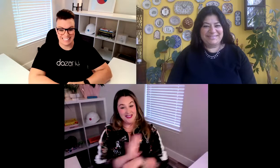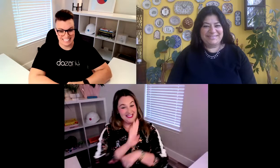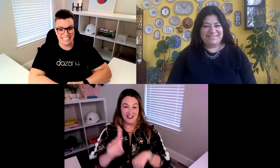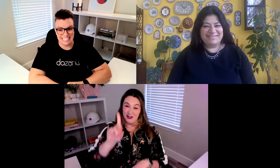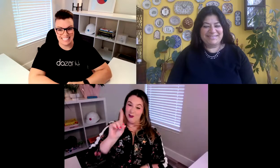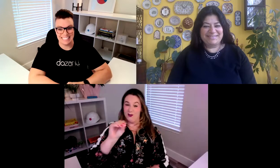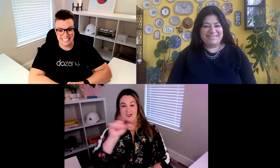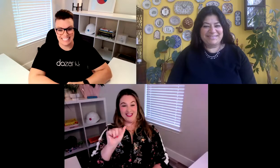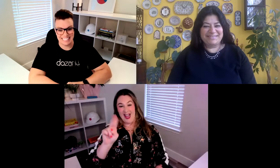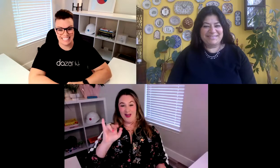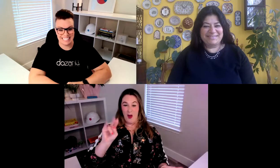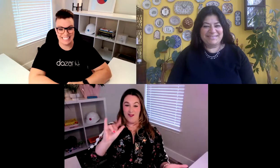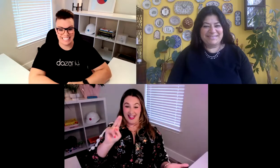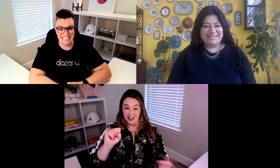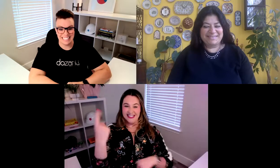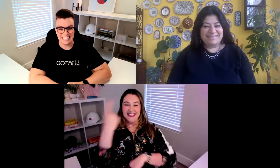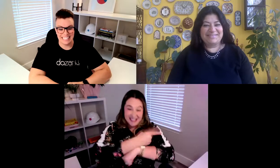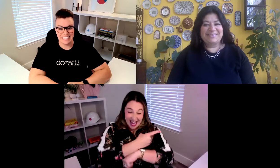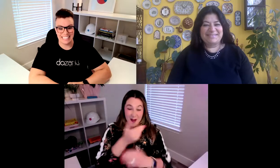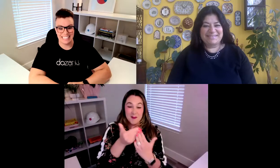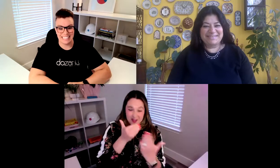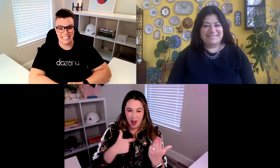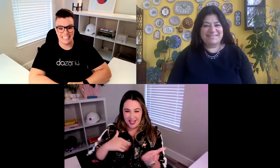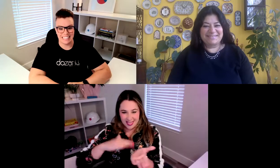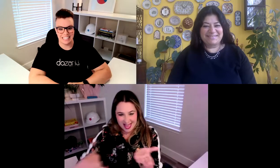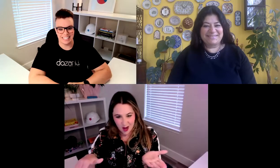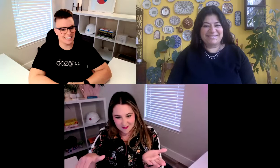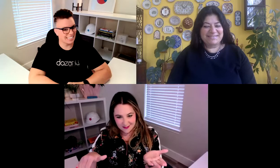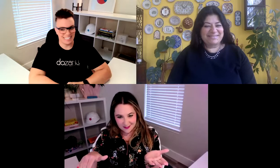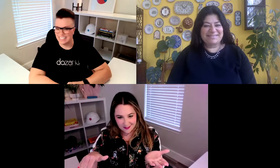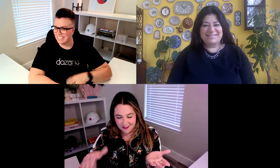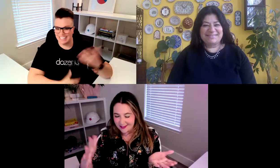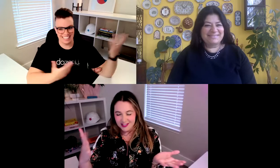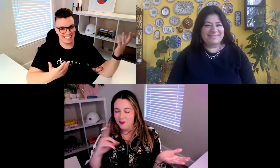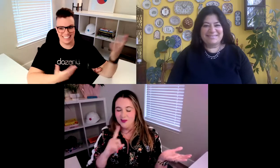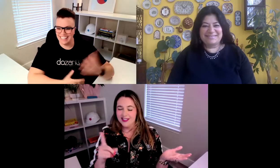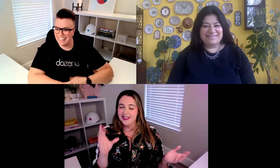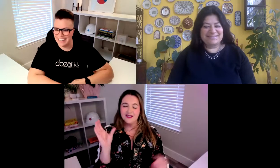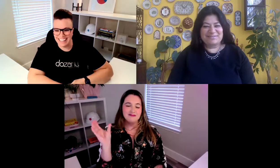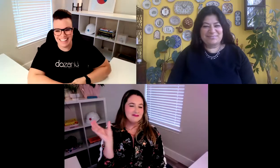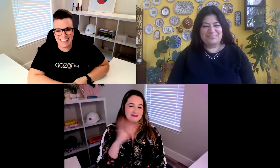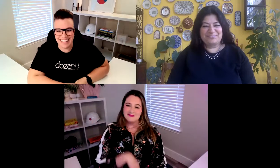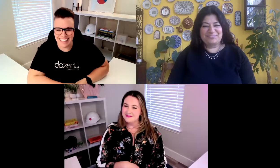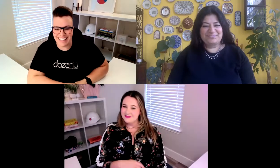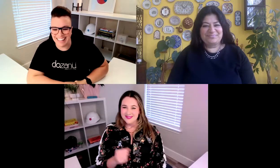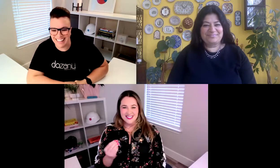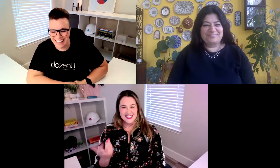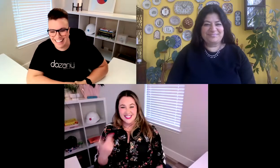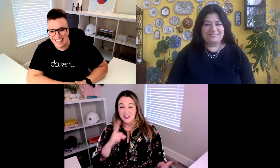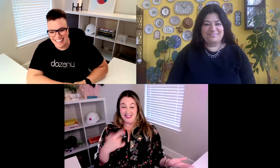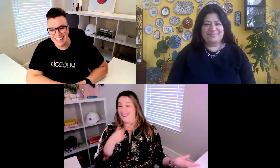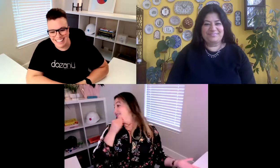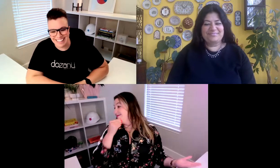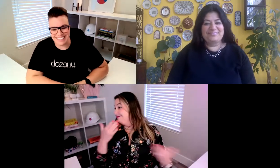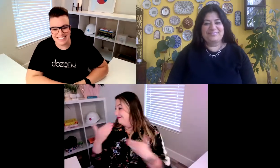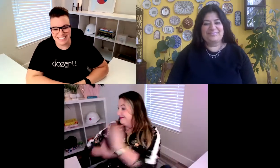LLC, our license. We went into official business with Dozanu Industries. It was the day before we got laid off that it was finalized, and it